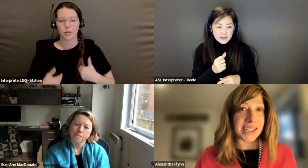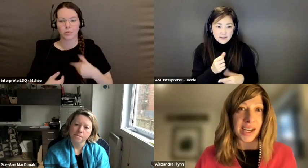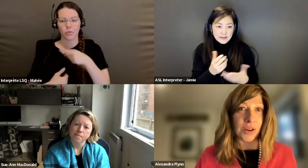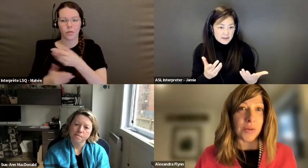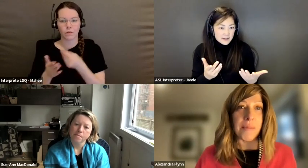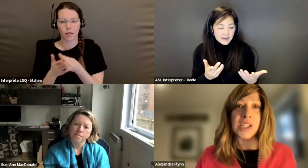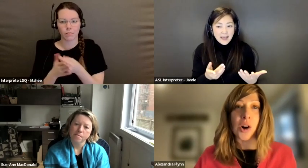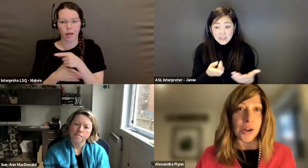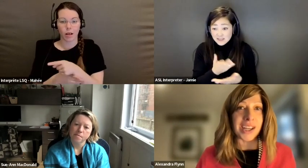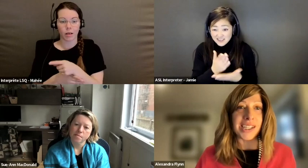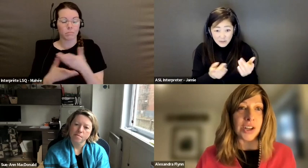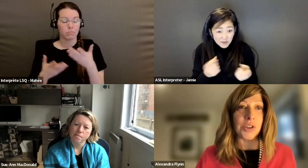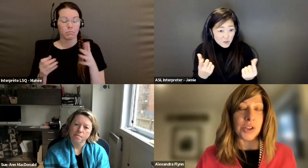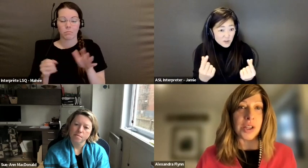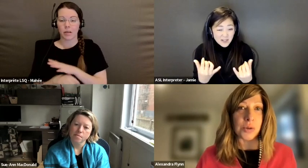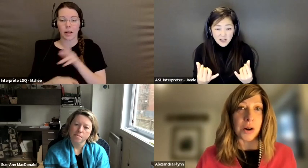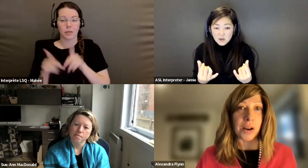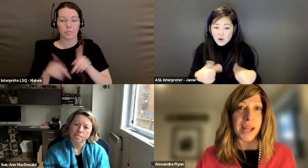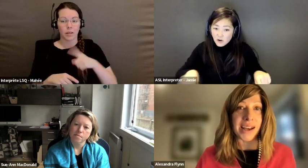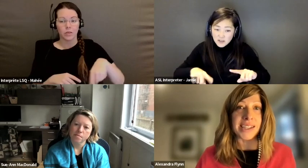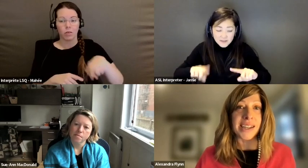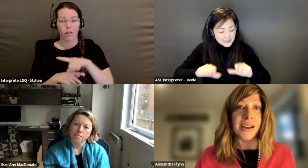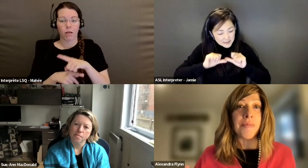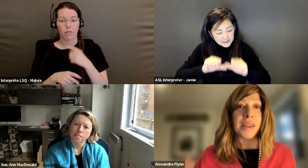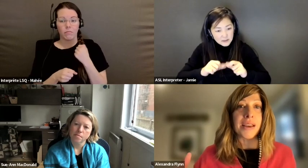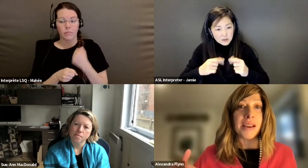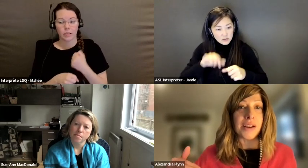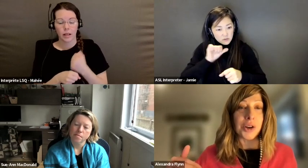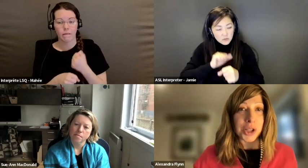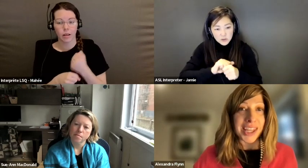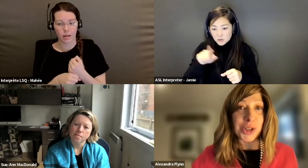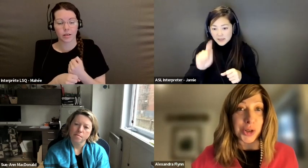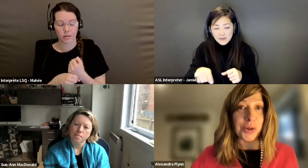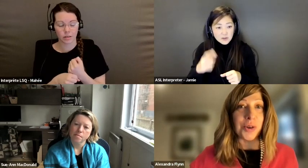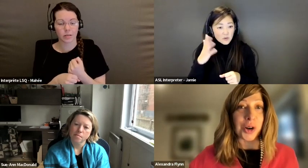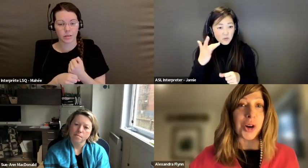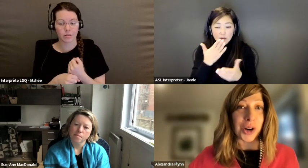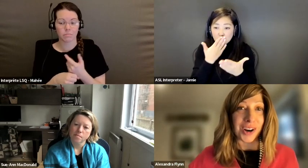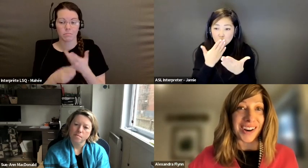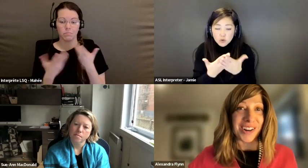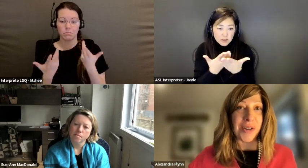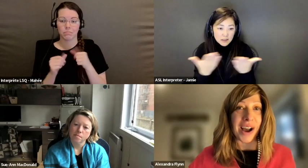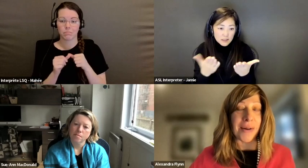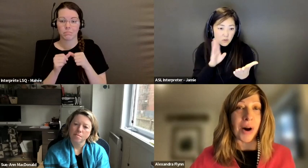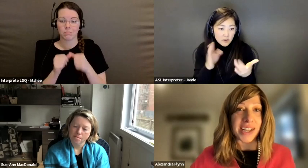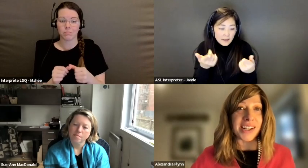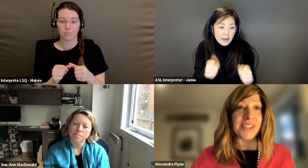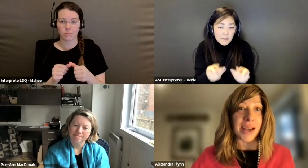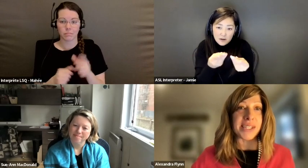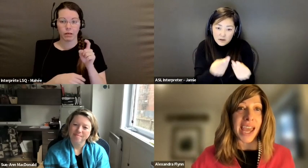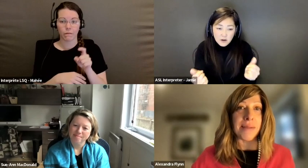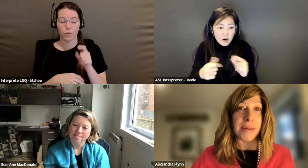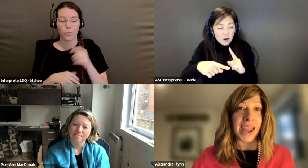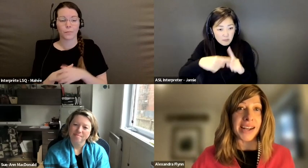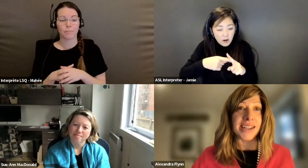must continue. We must all continue to do this work, because good things do occur. You know, positive